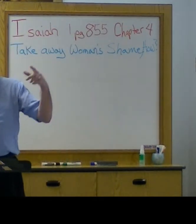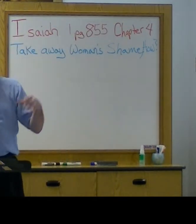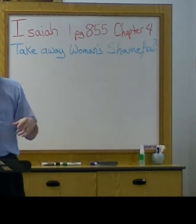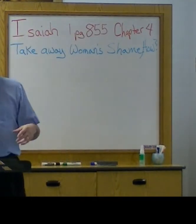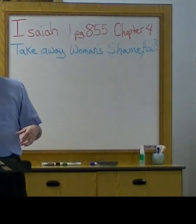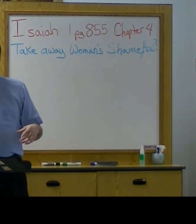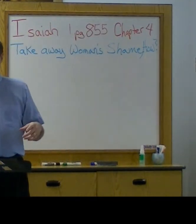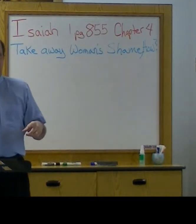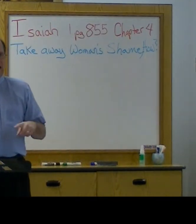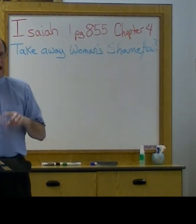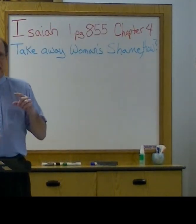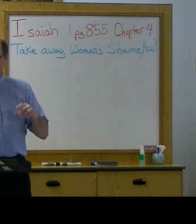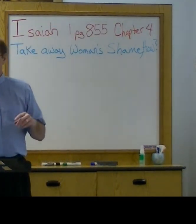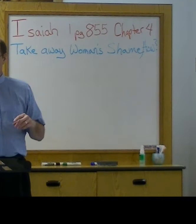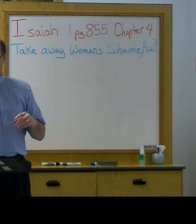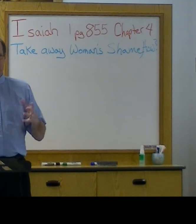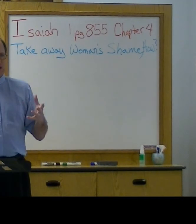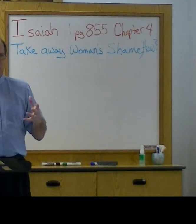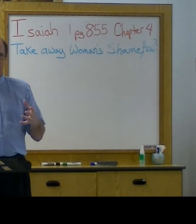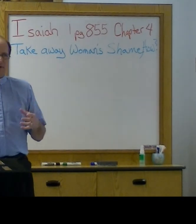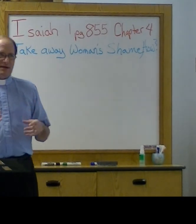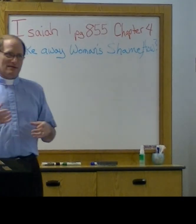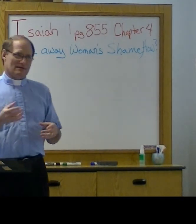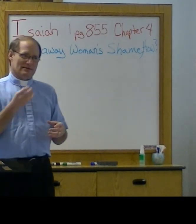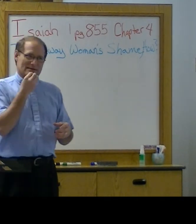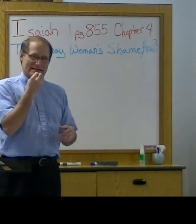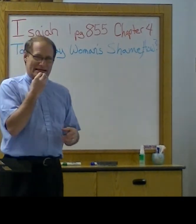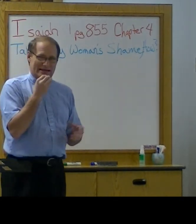Big meal. I can't eat much. I mean, eat